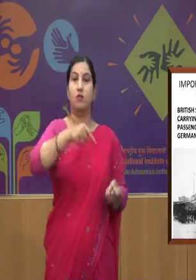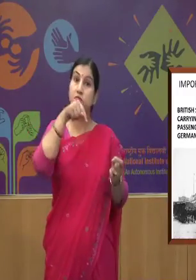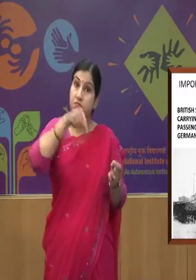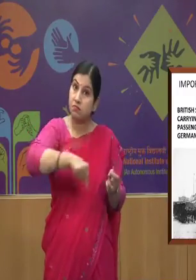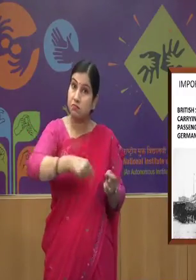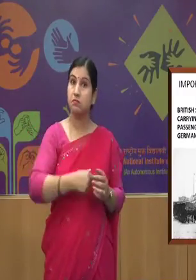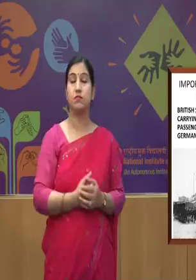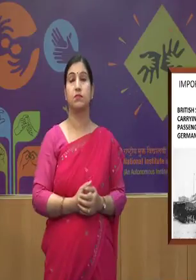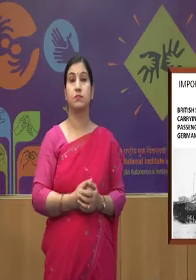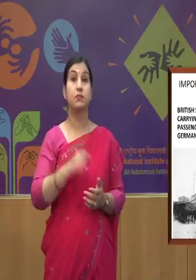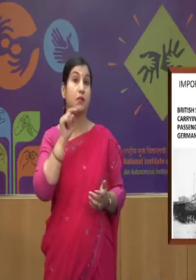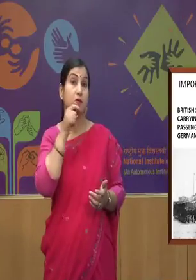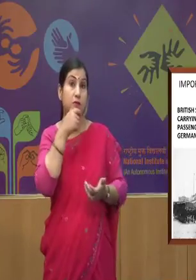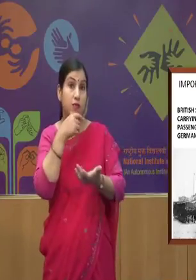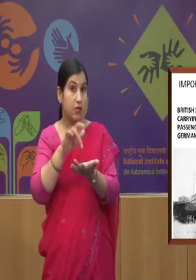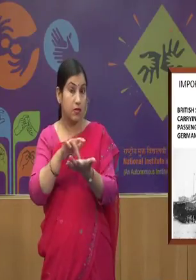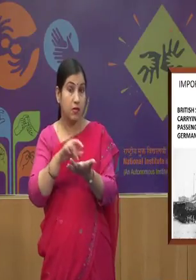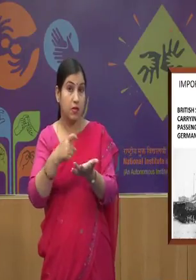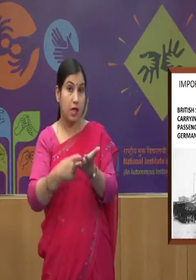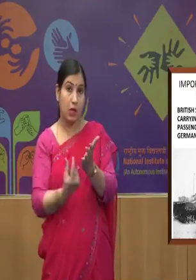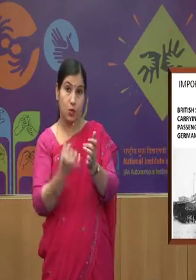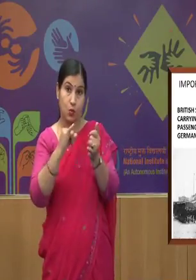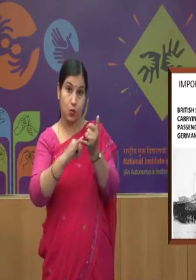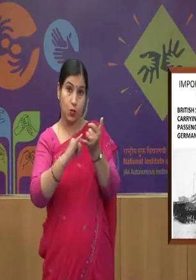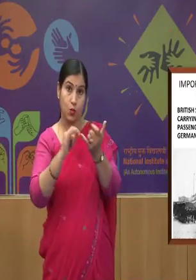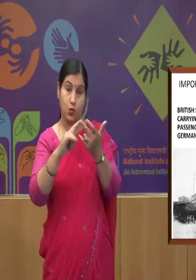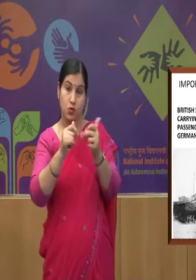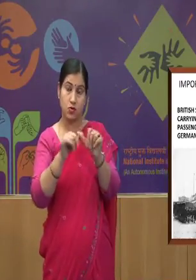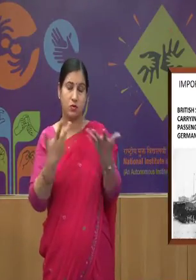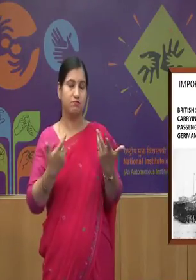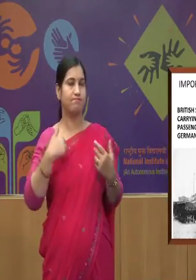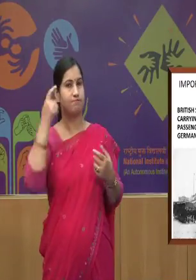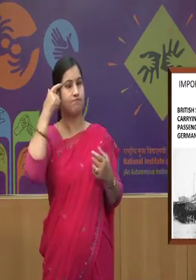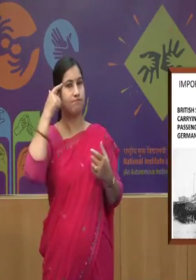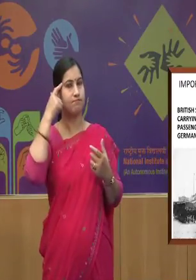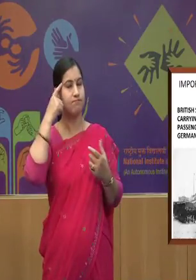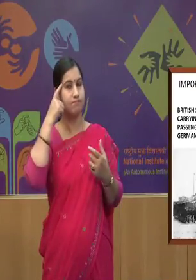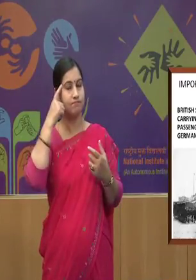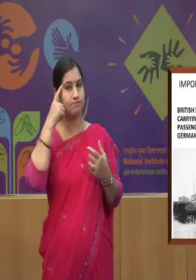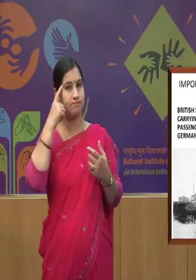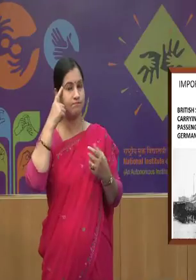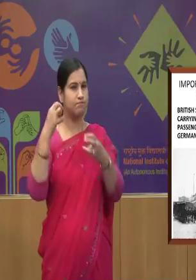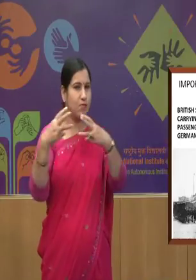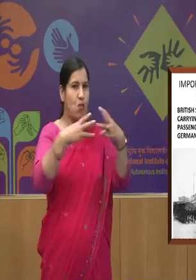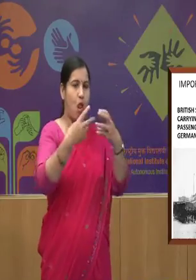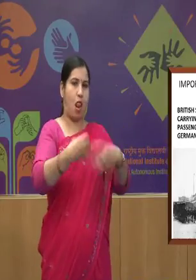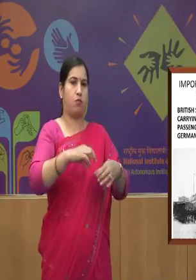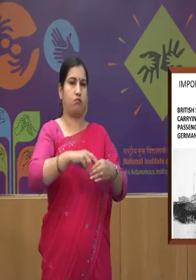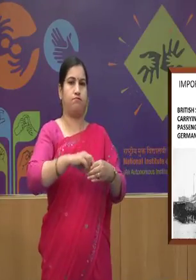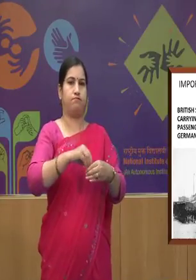Therefore, Russia left war and signed peace agreement